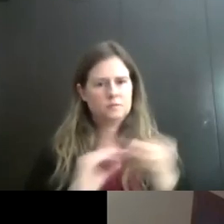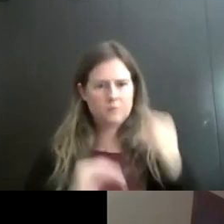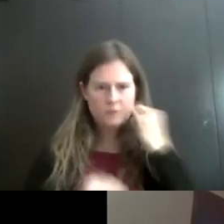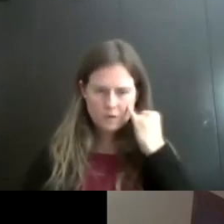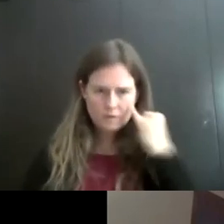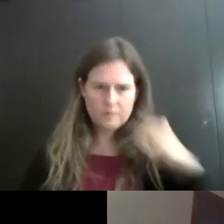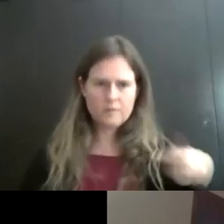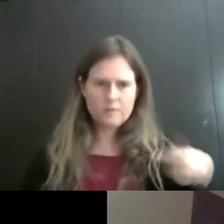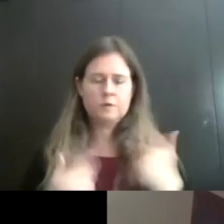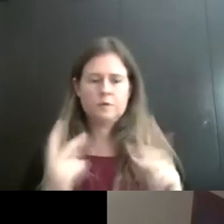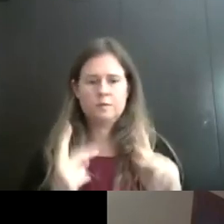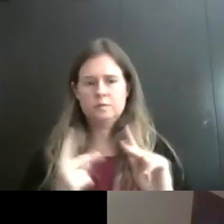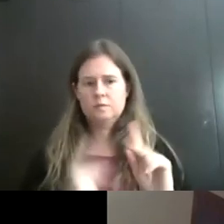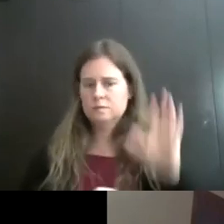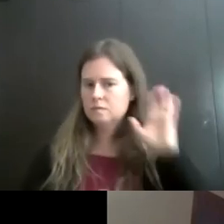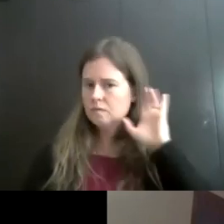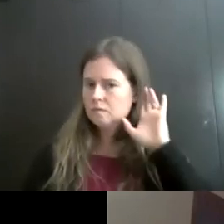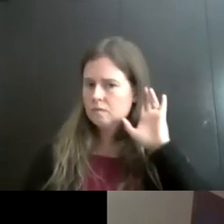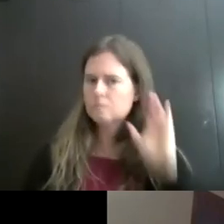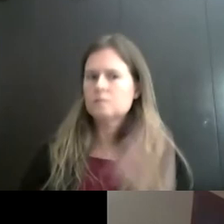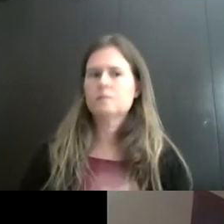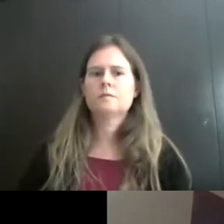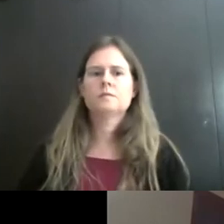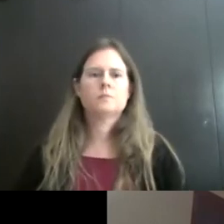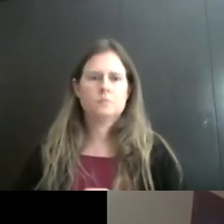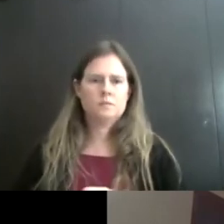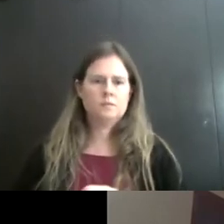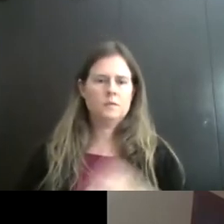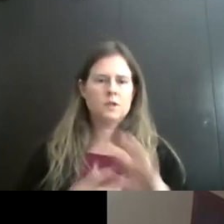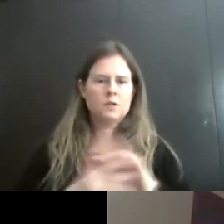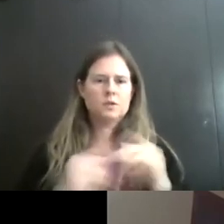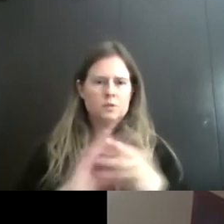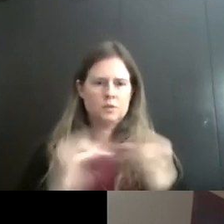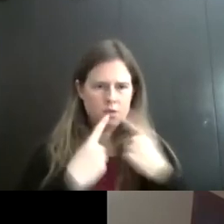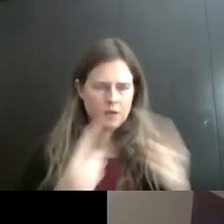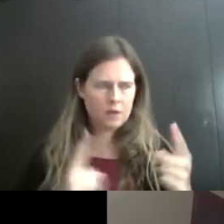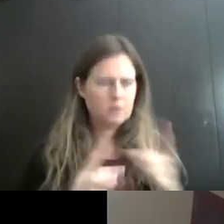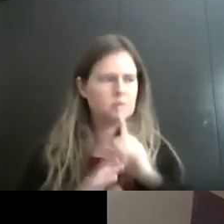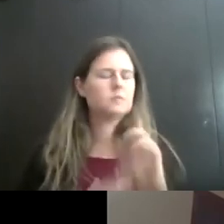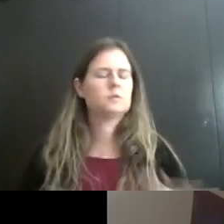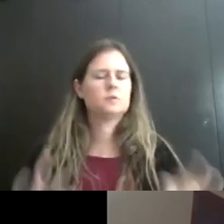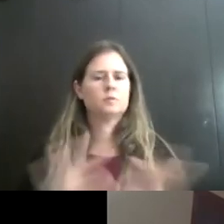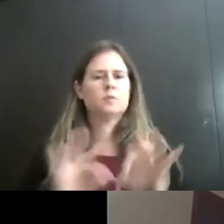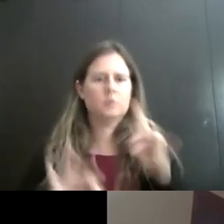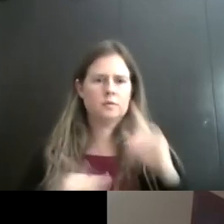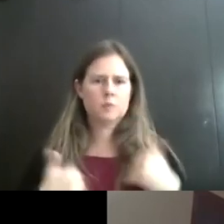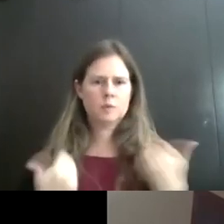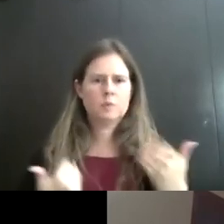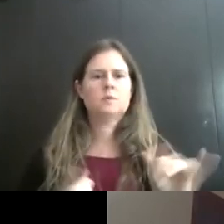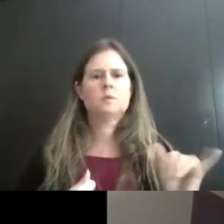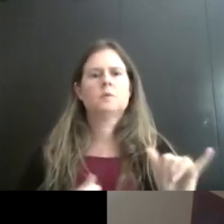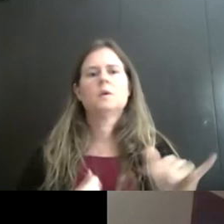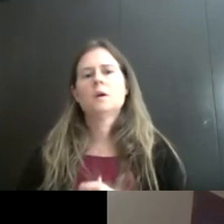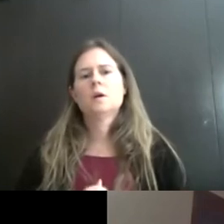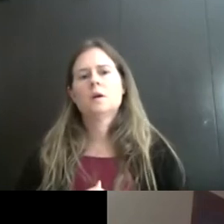listening, I've realized the importance of storytelling as I've gotten older. And I'm at the point where